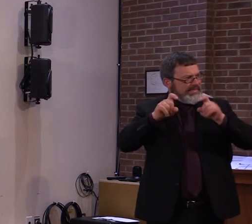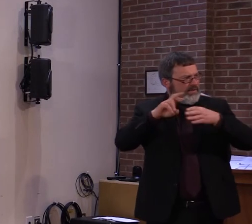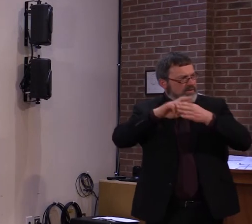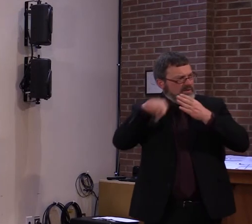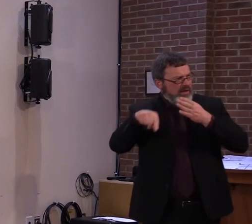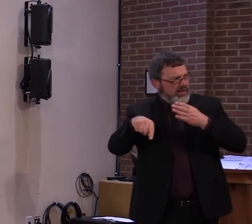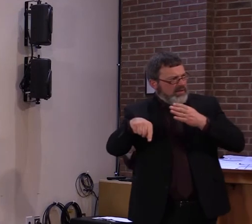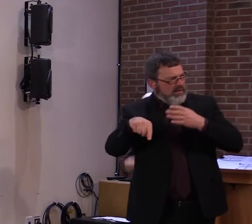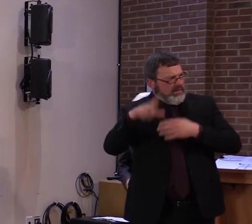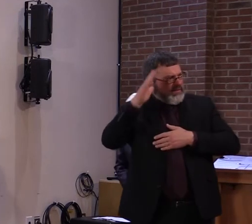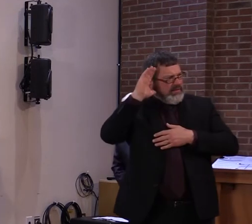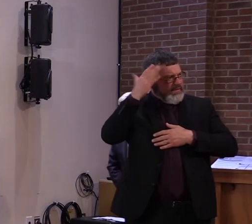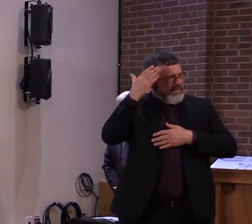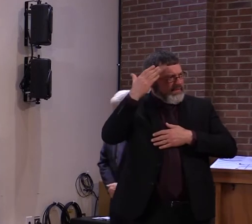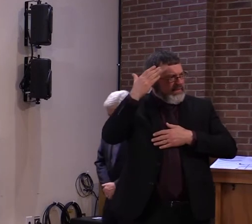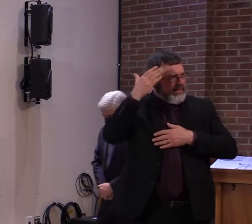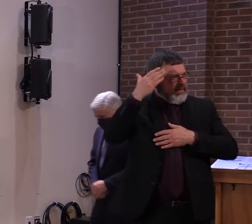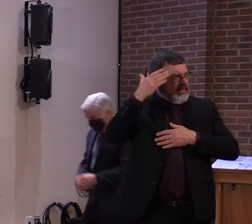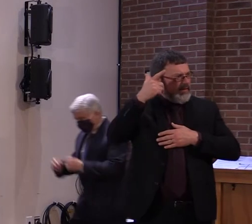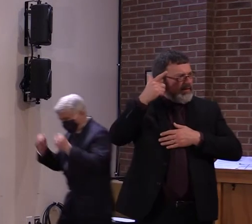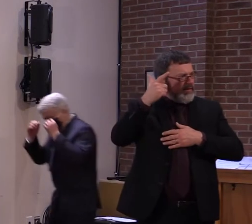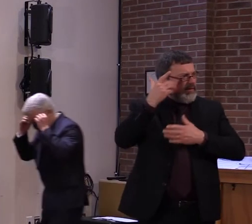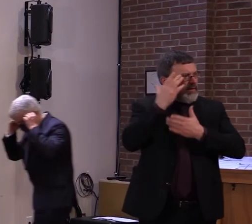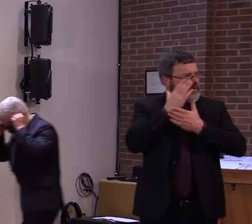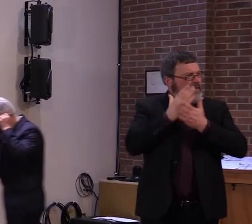That's something. Secretary Smith.